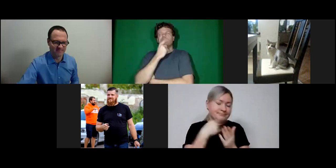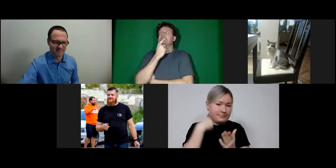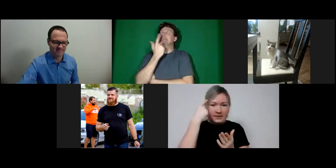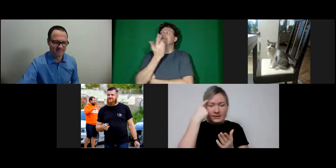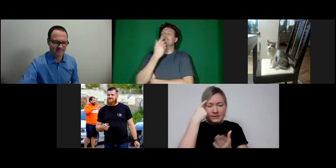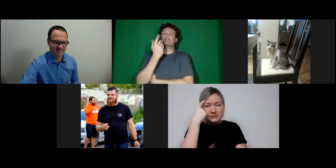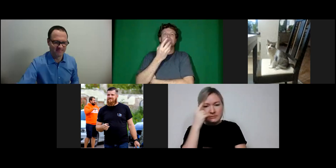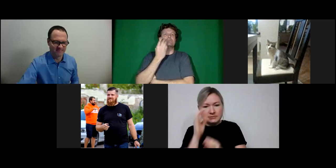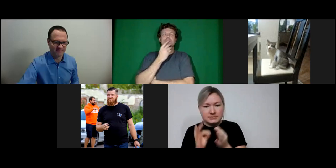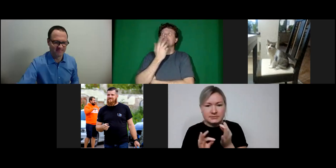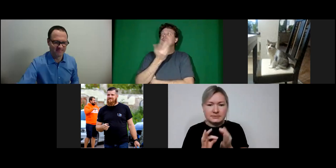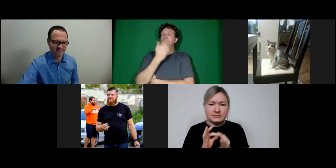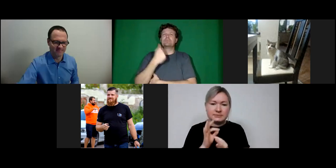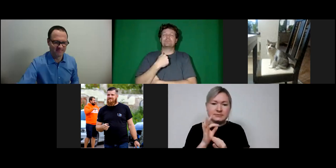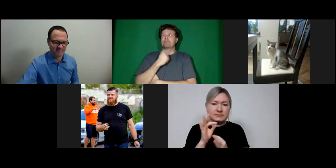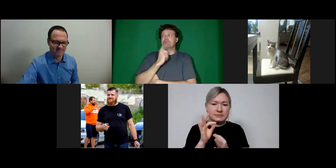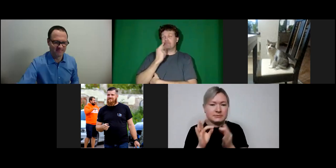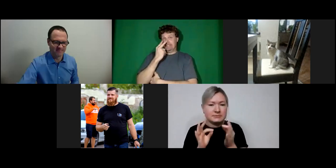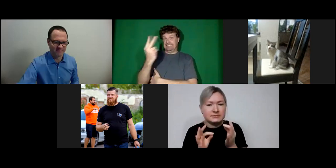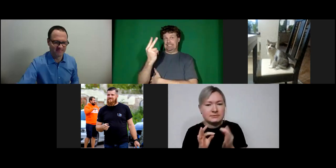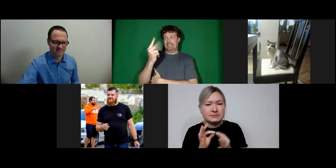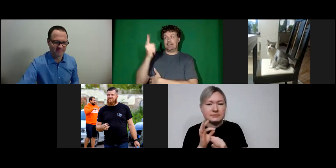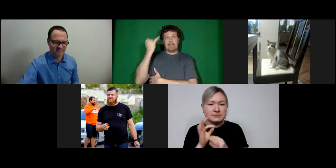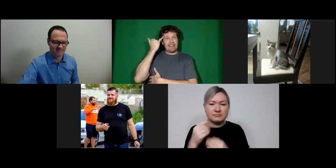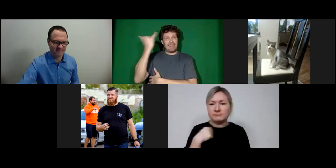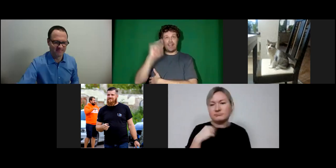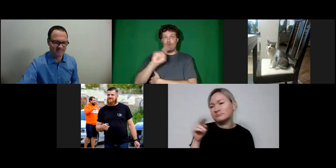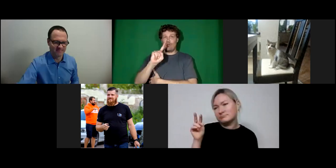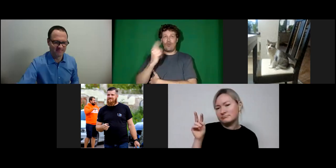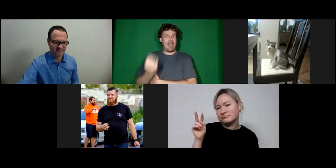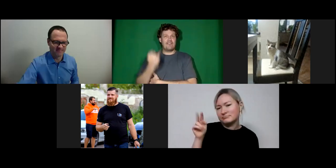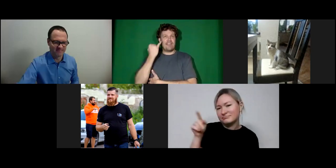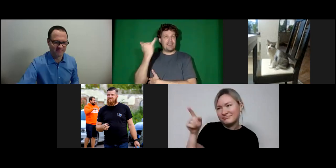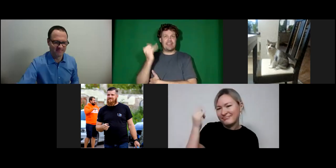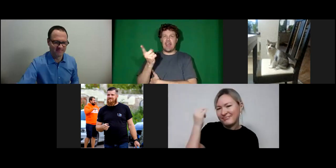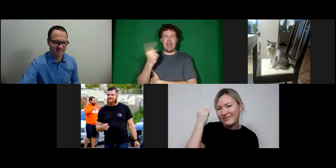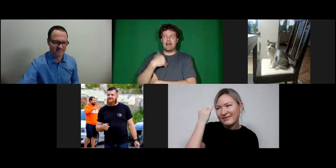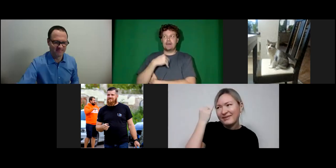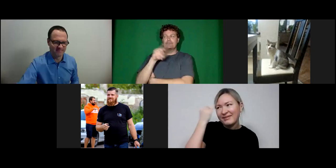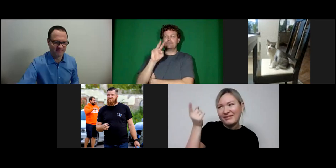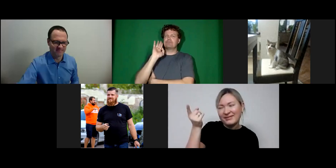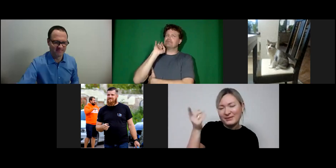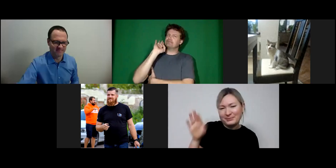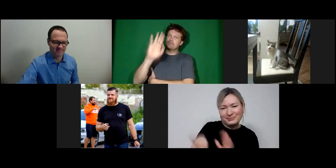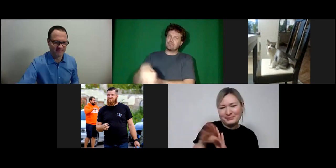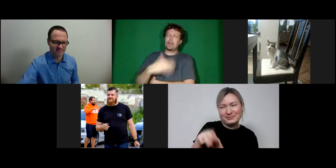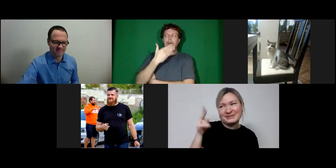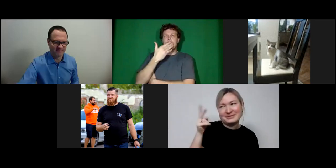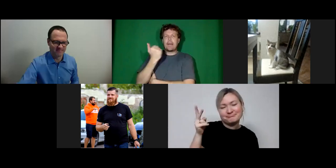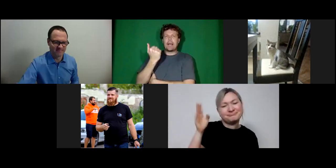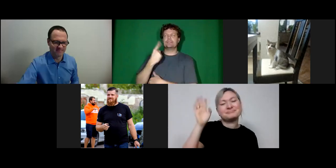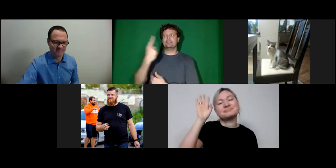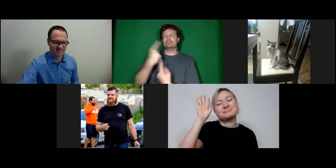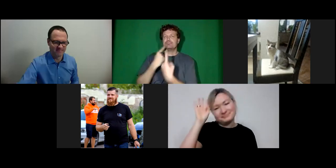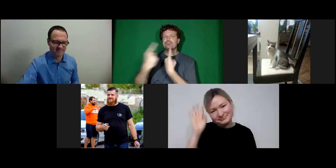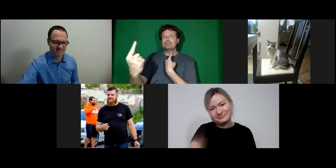At first, he thought of something rhythmic or musical, and he's like, no, I cannot hear anything. So the psychologist